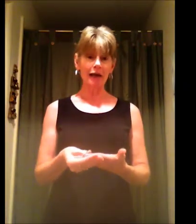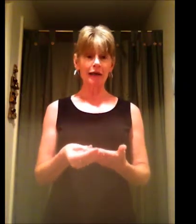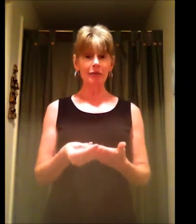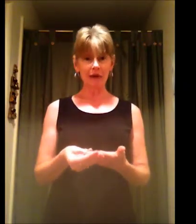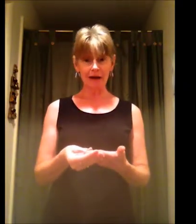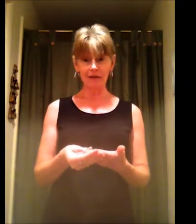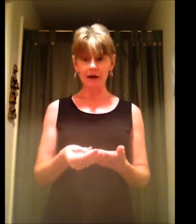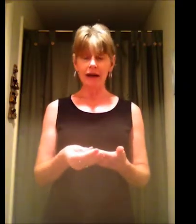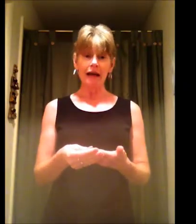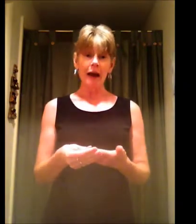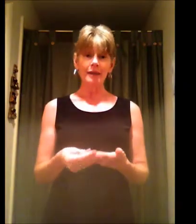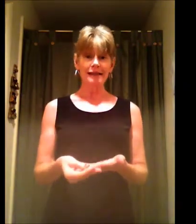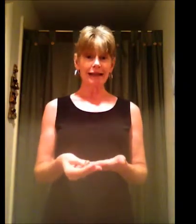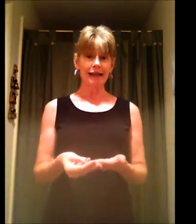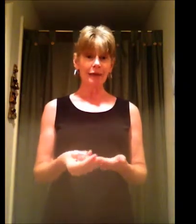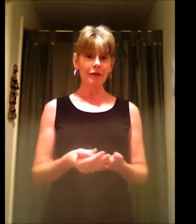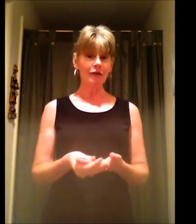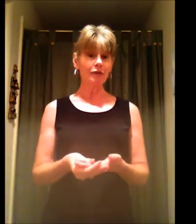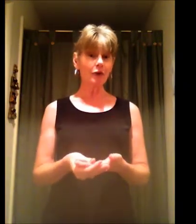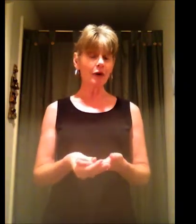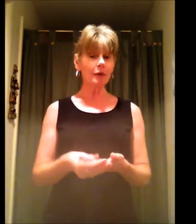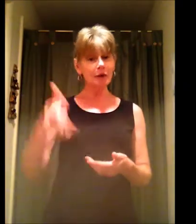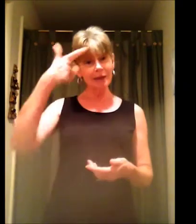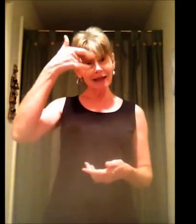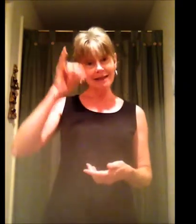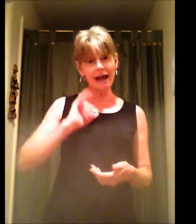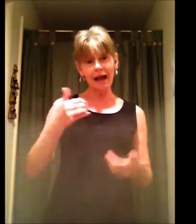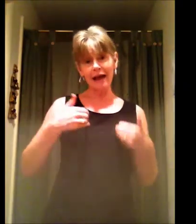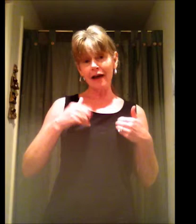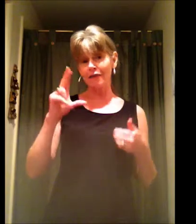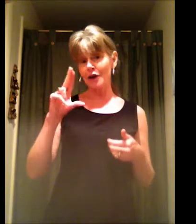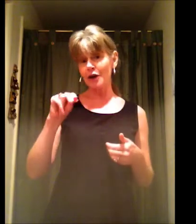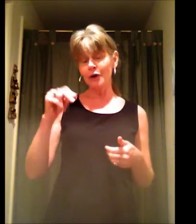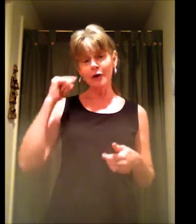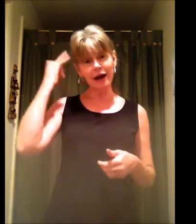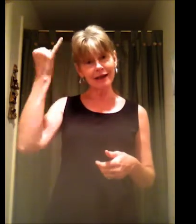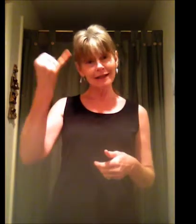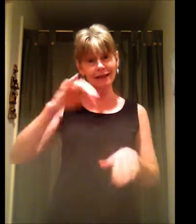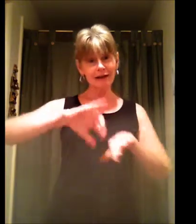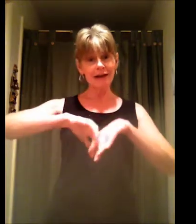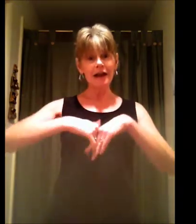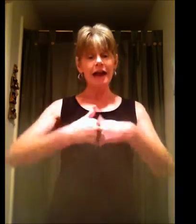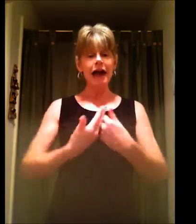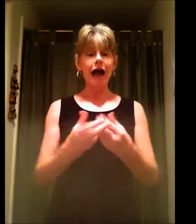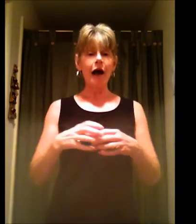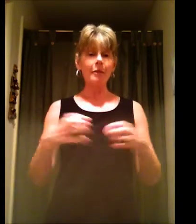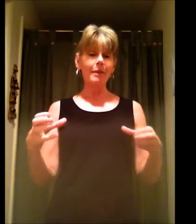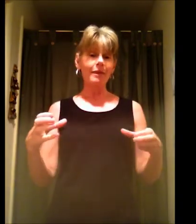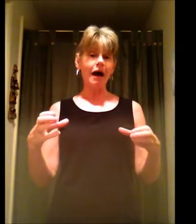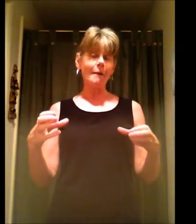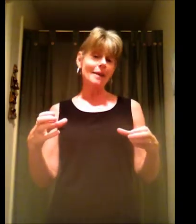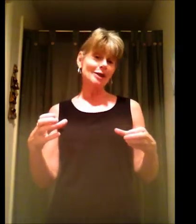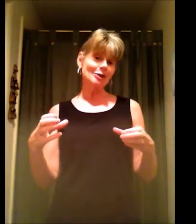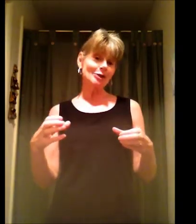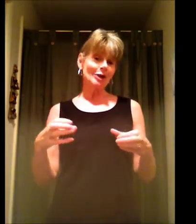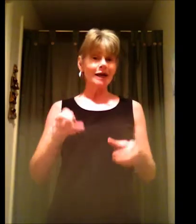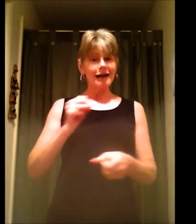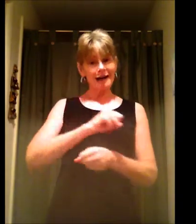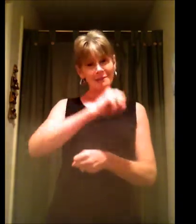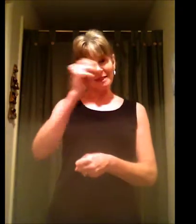up, whatever. I'm just going to keep moving forward because I have no idea how much